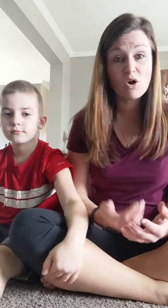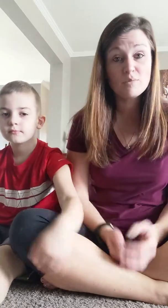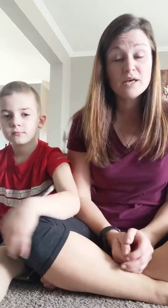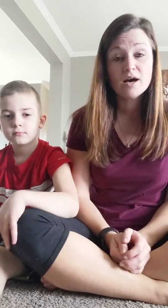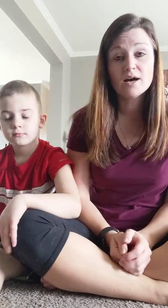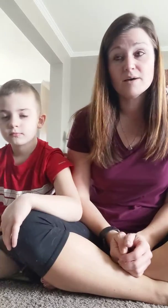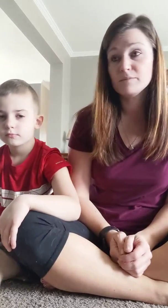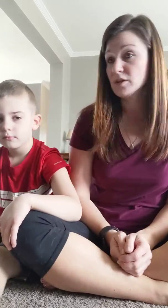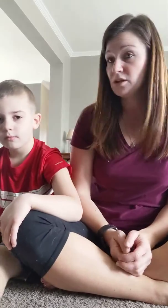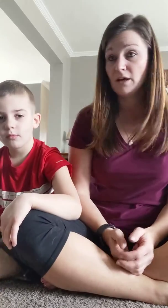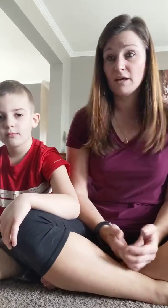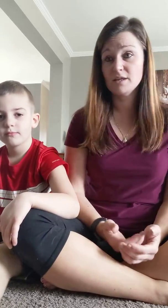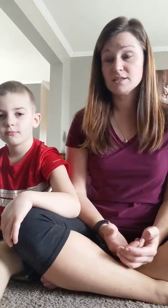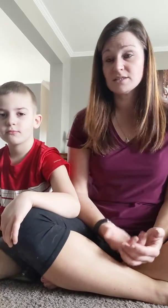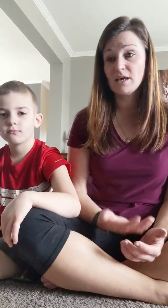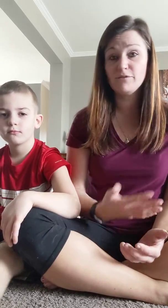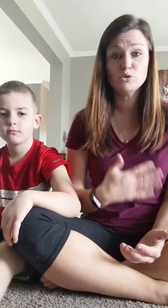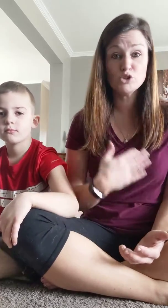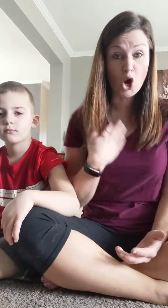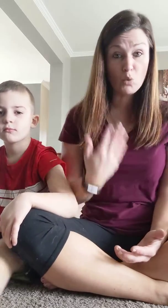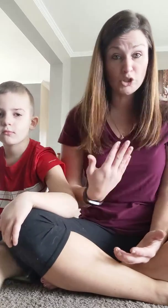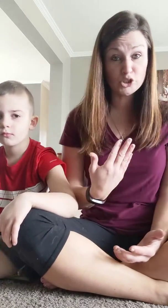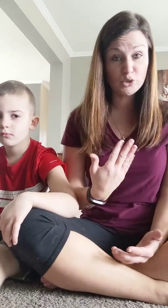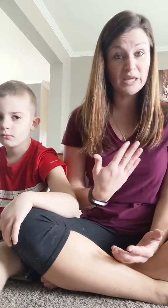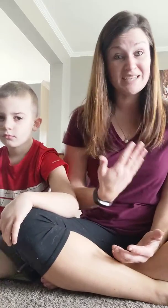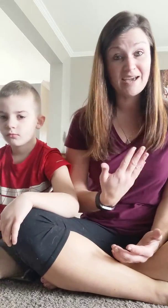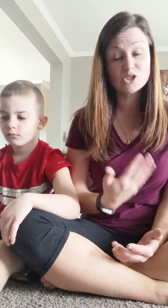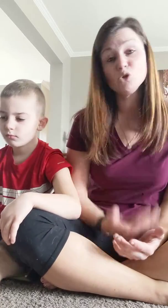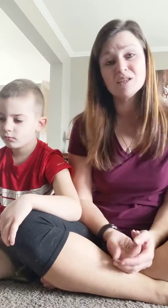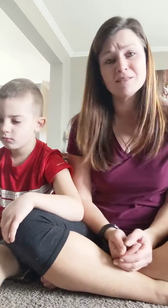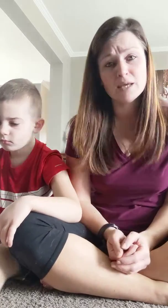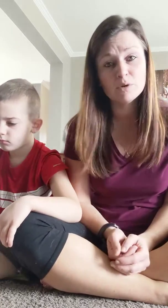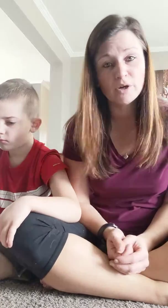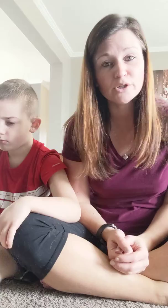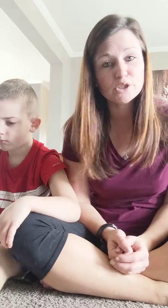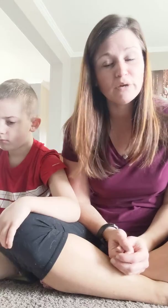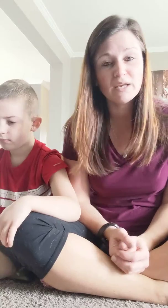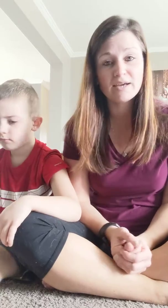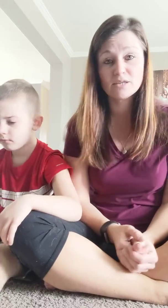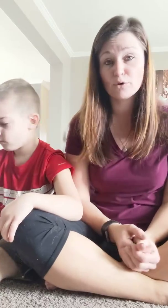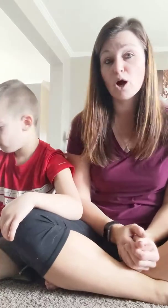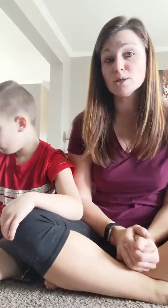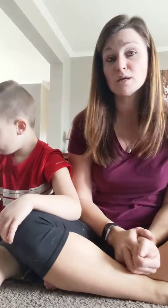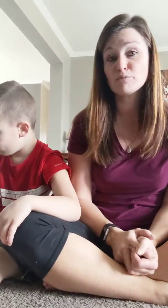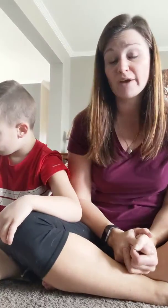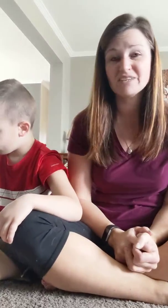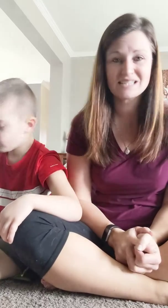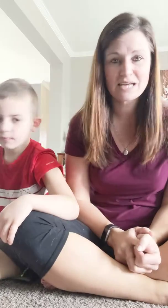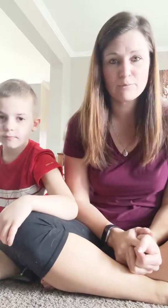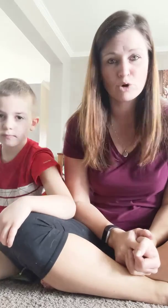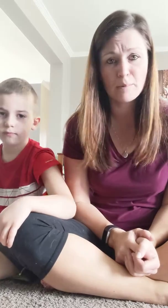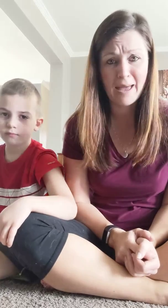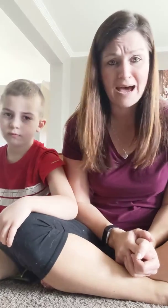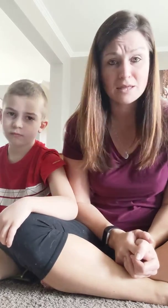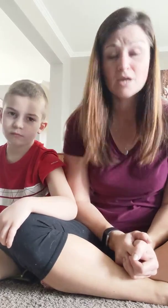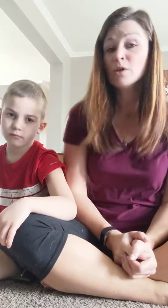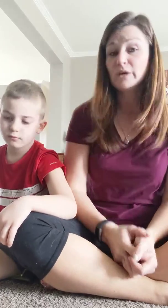home. If you know what you're doing next, you can label what you're doing next. If we're all done breakfast, it's time for a bath. We can